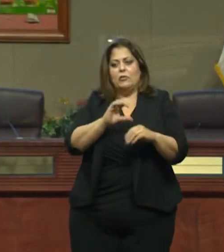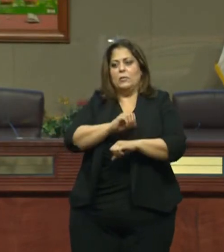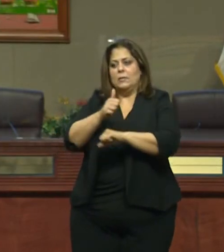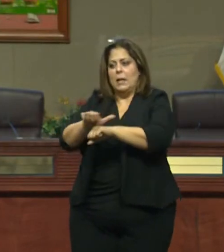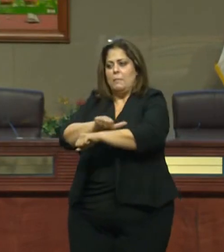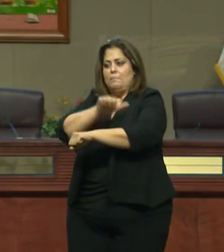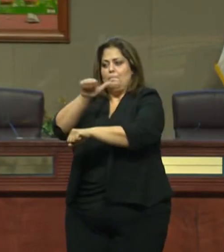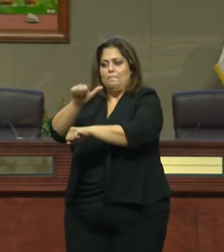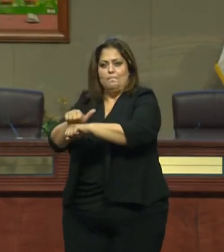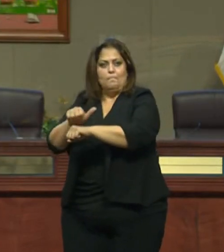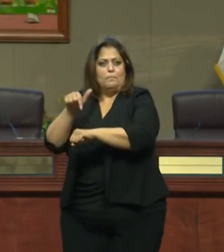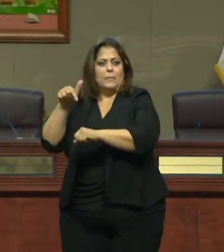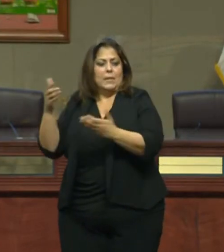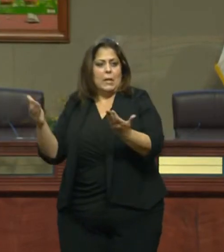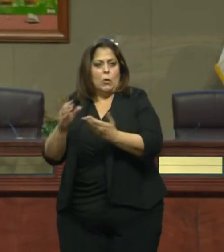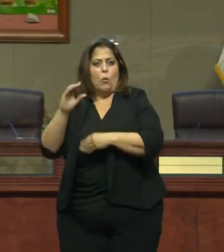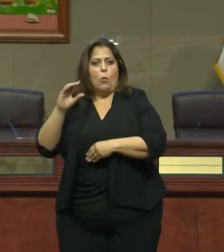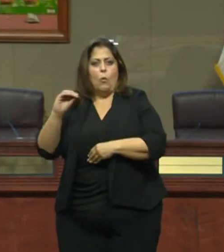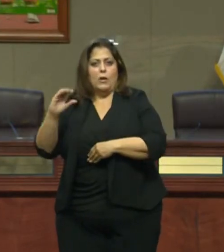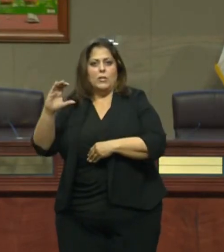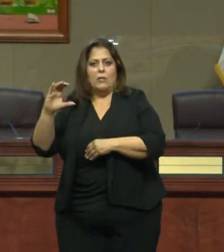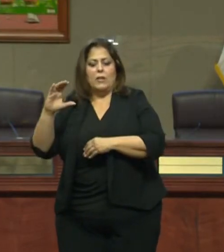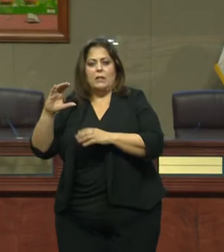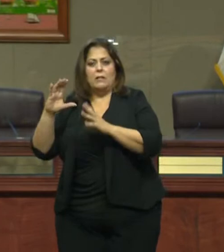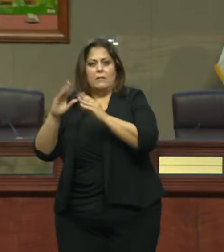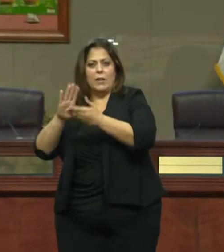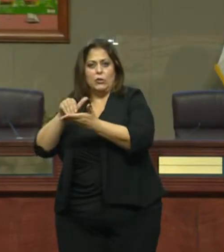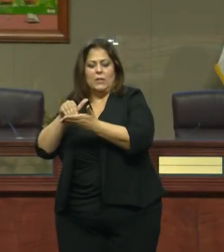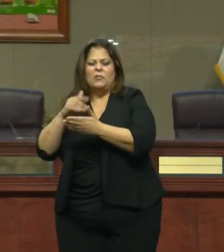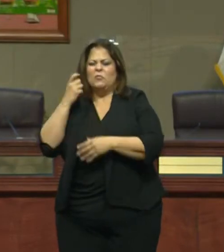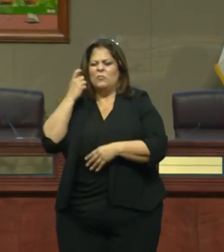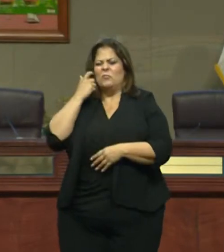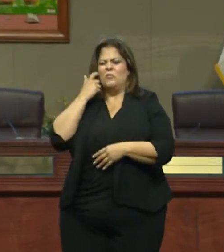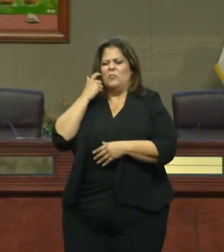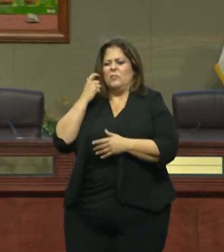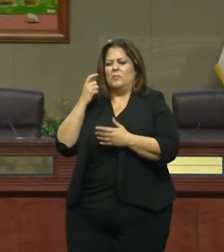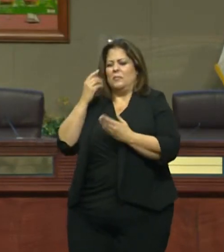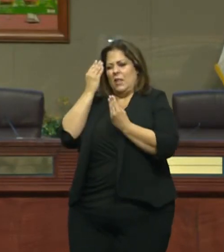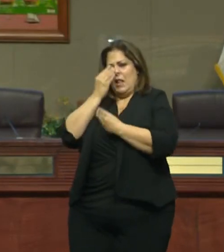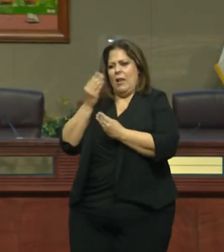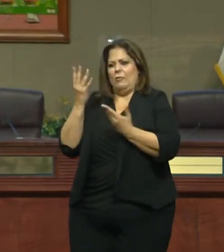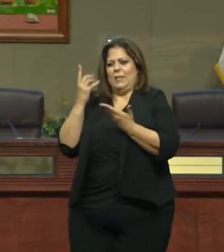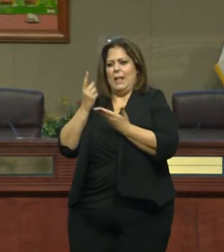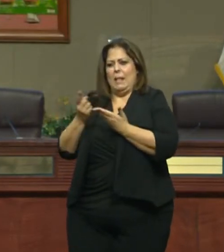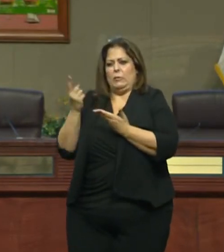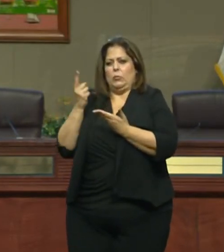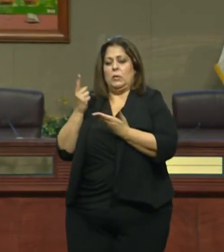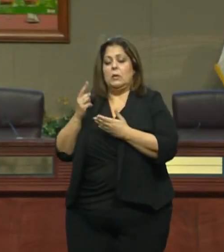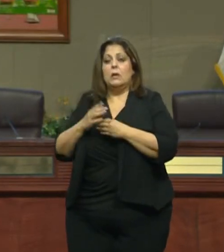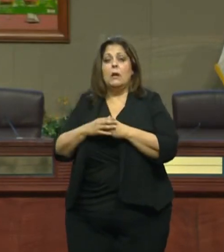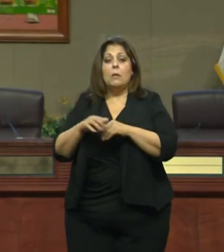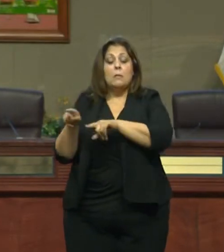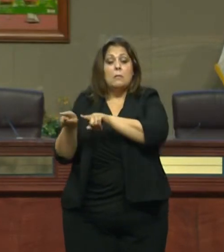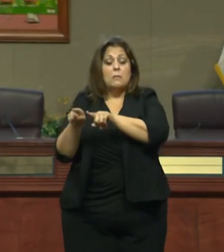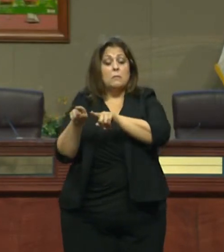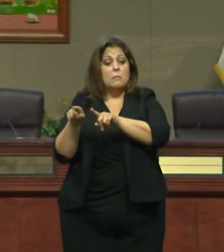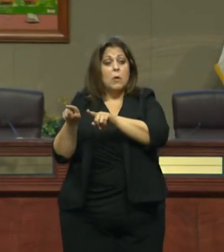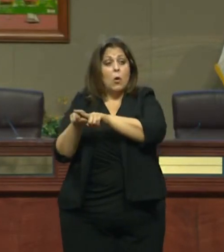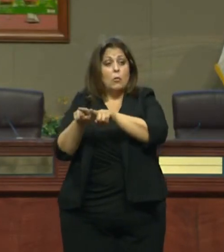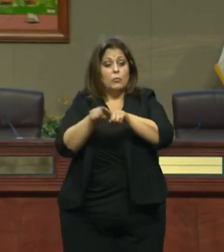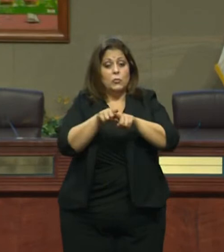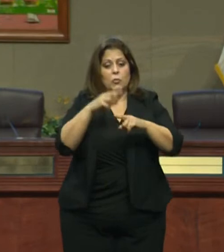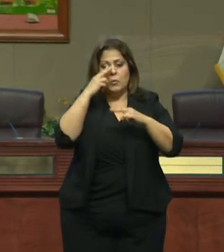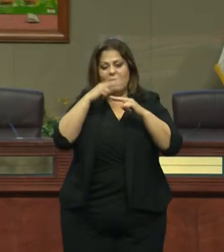press briefing, but we also believe that the leisure business will